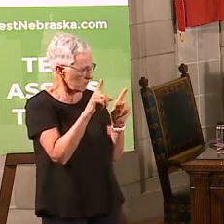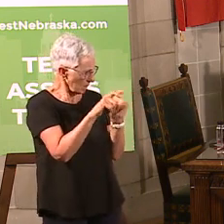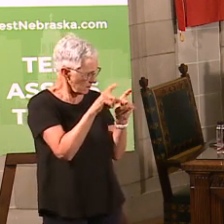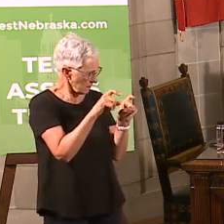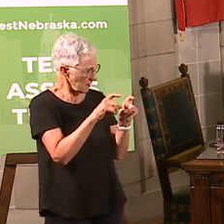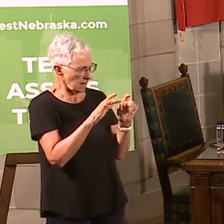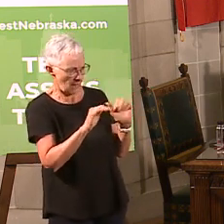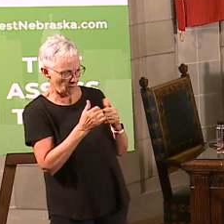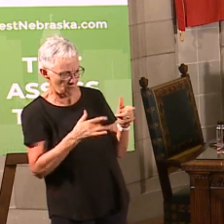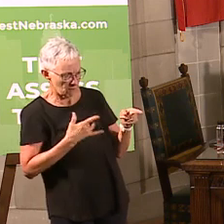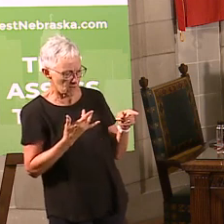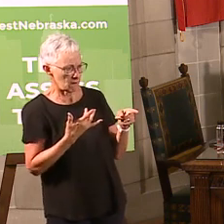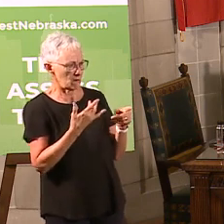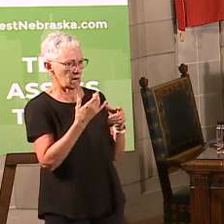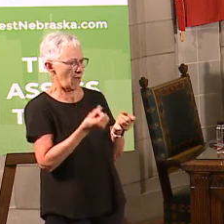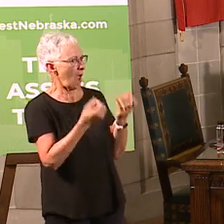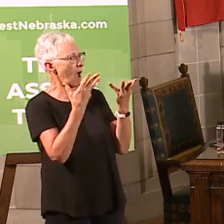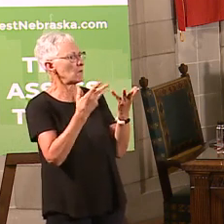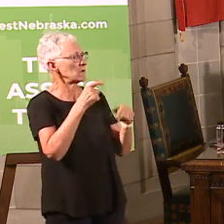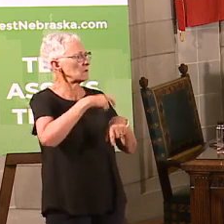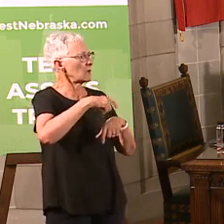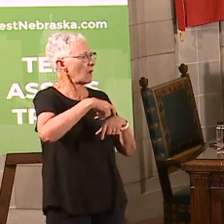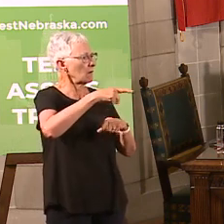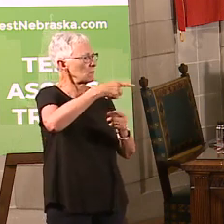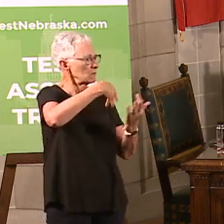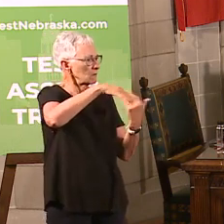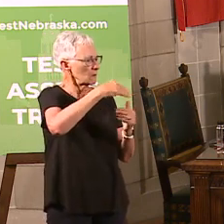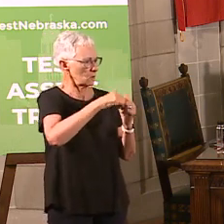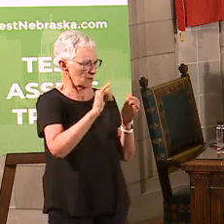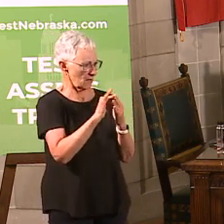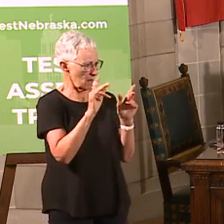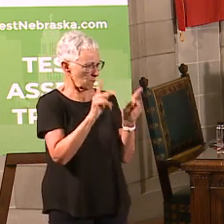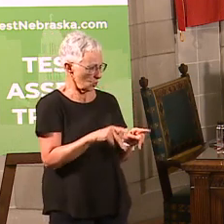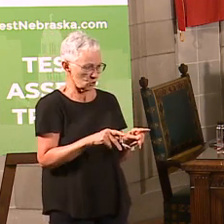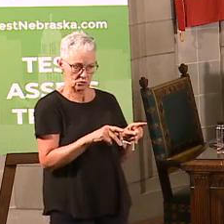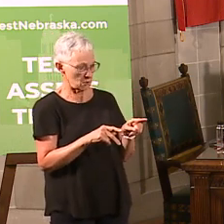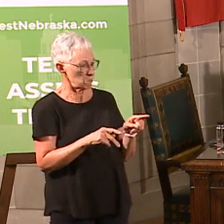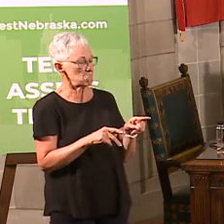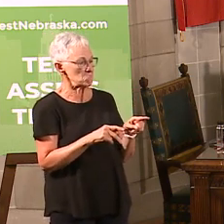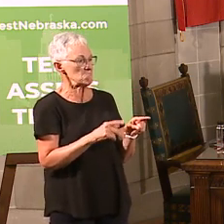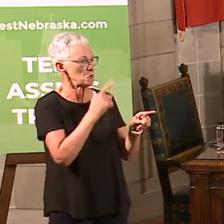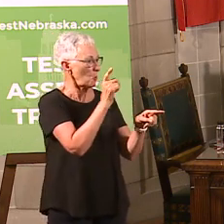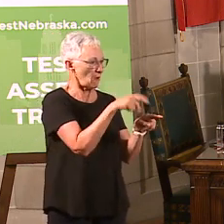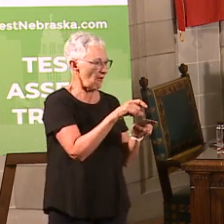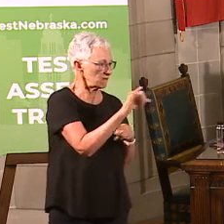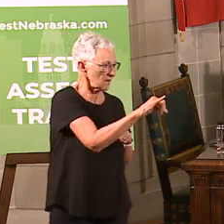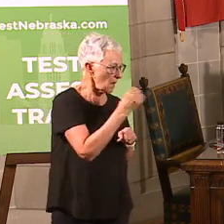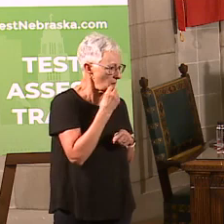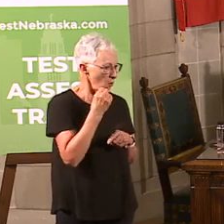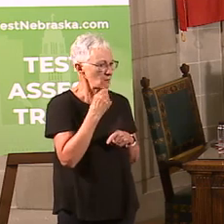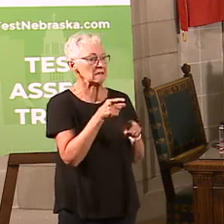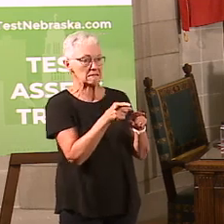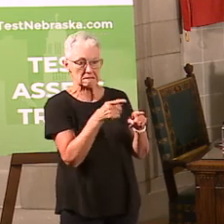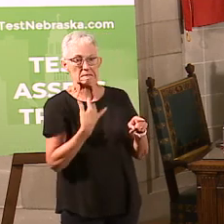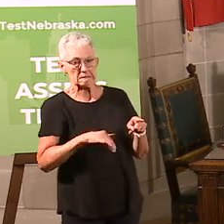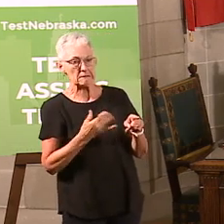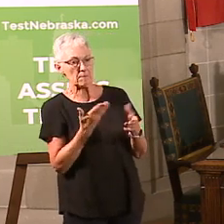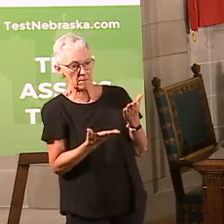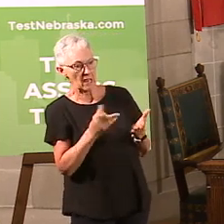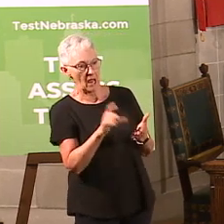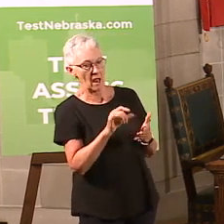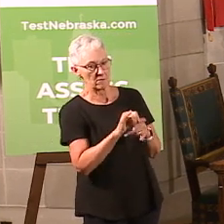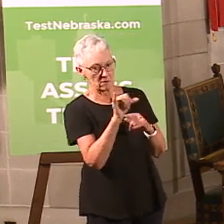on their level of contact with that person, and make sure that they're not infecting other folks. And that's really the blocking and tackling